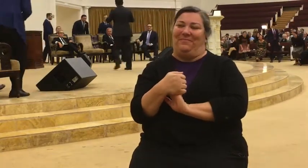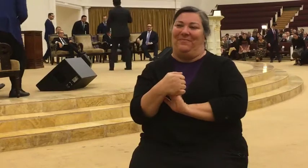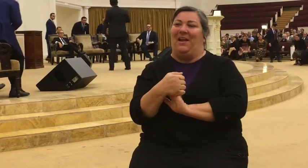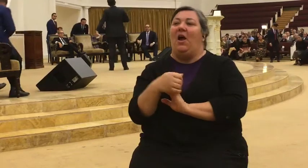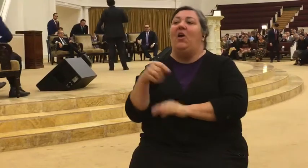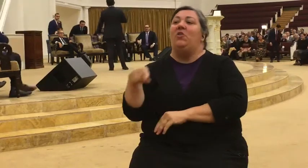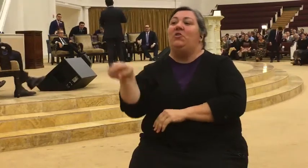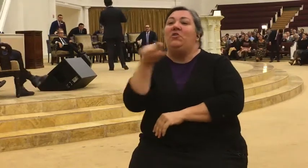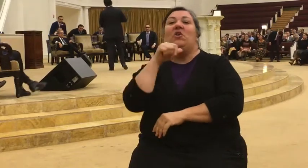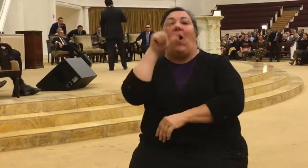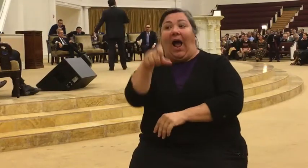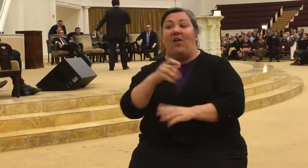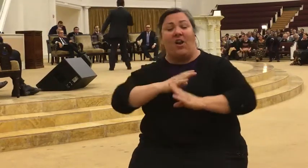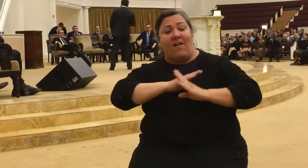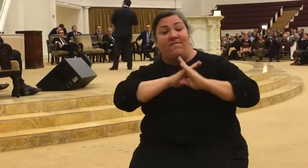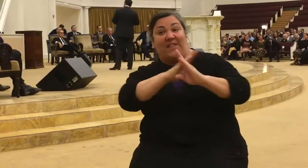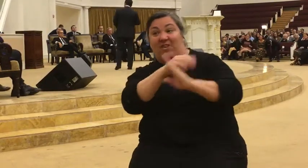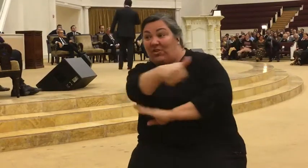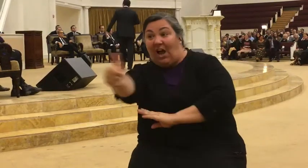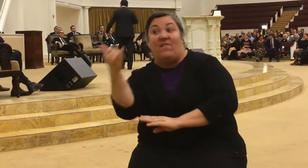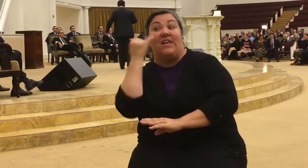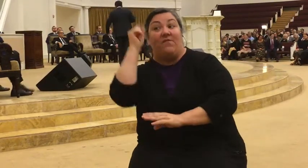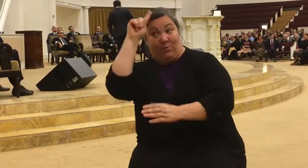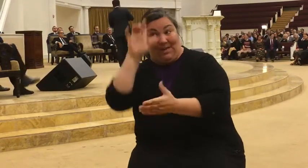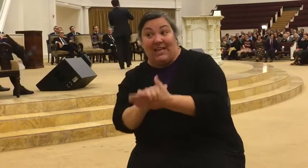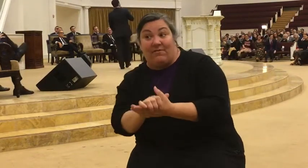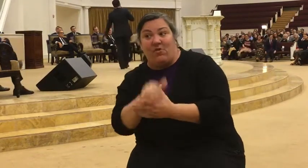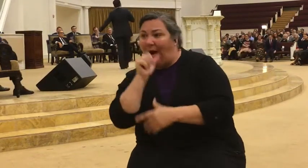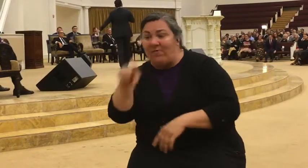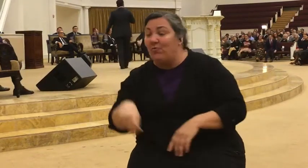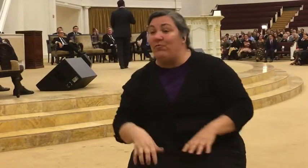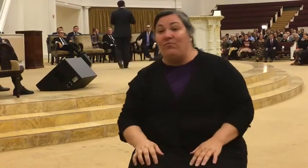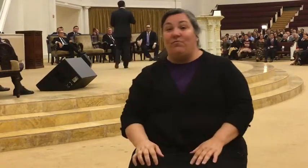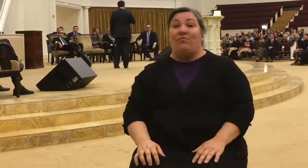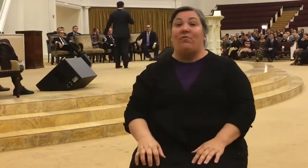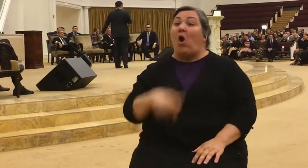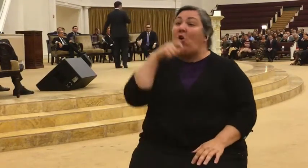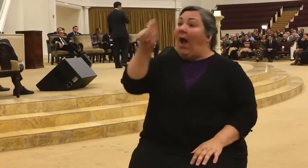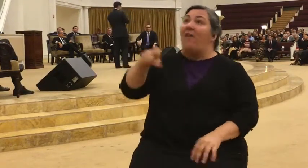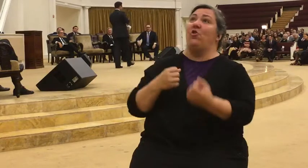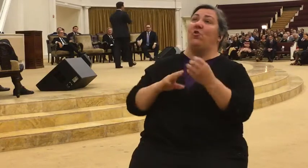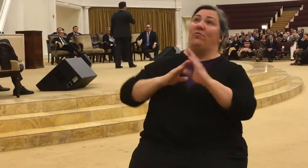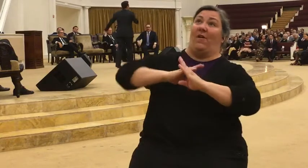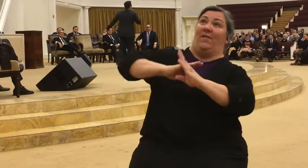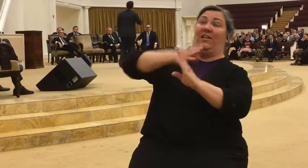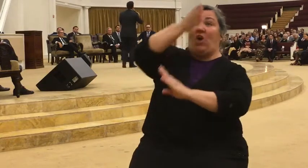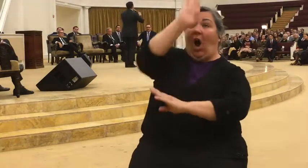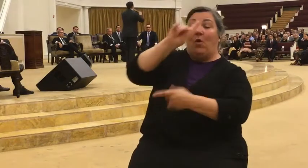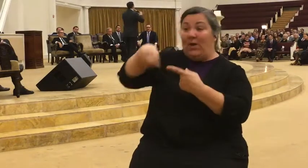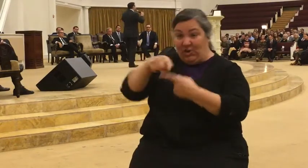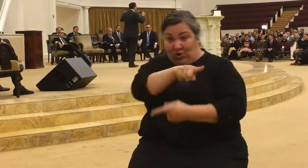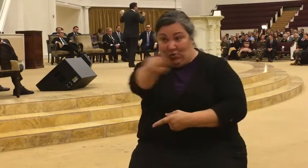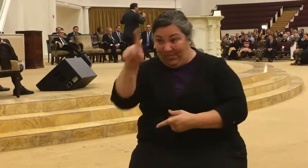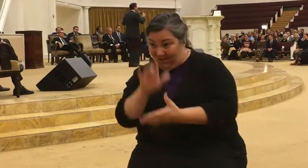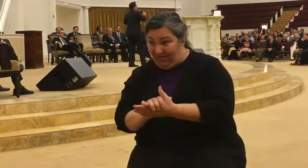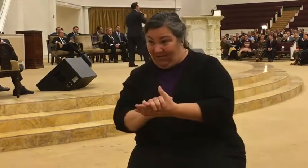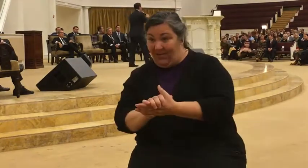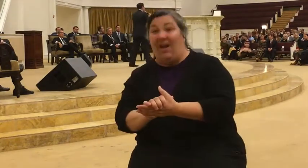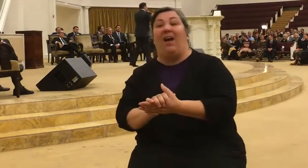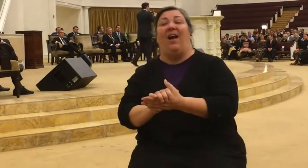You don't have to defend yourself when you believe. And you don't have to defend God when you believe. I know it's